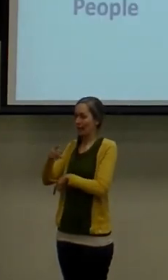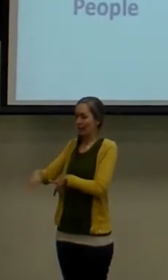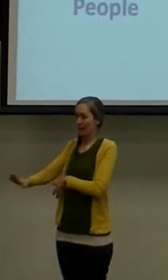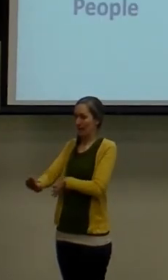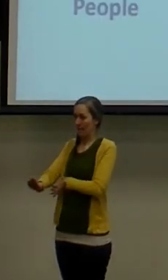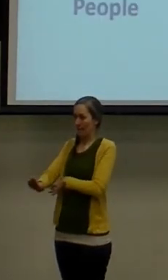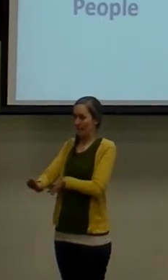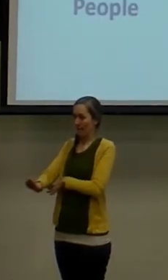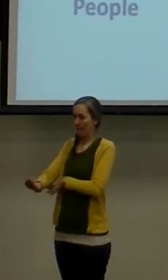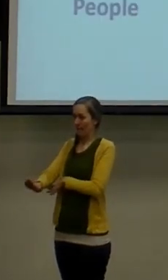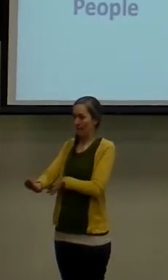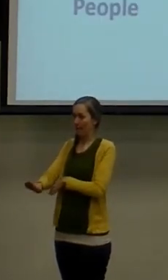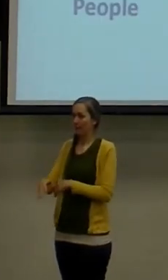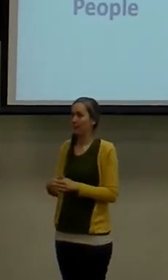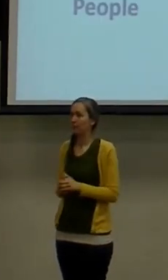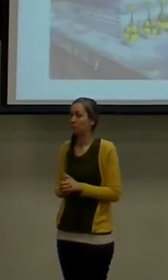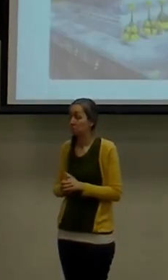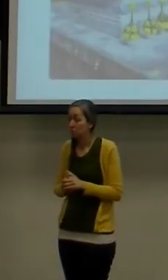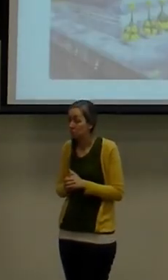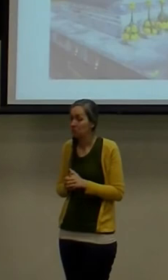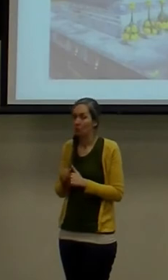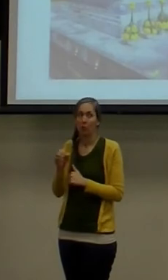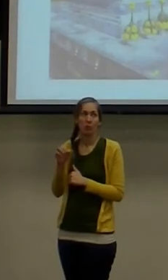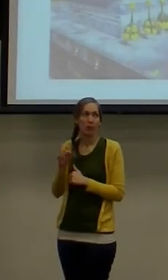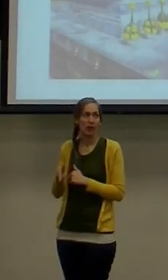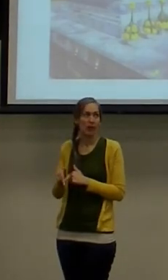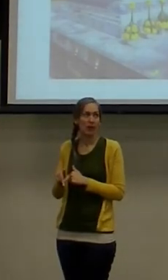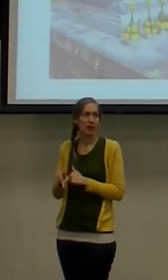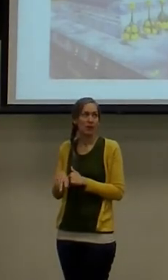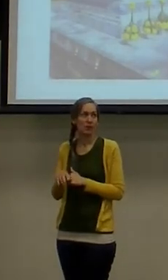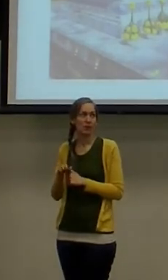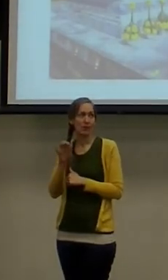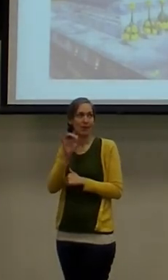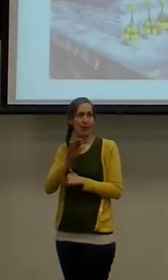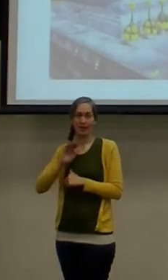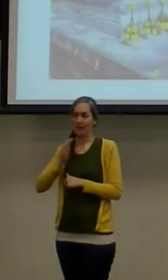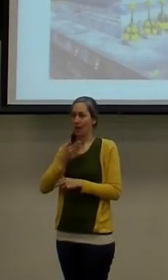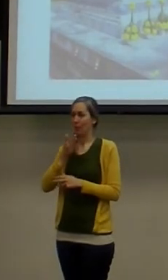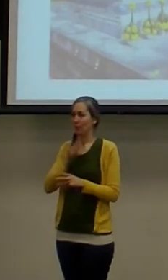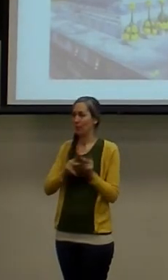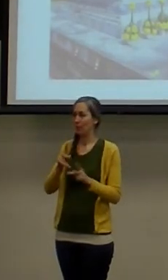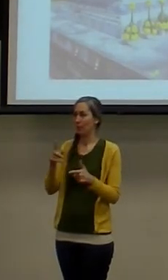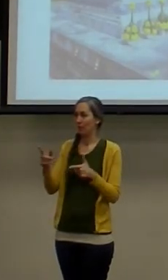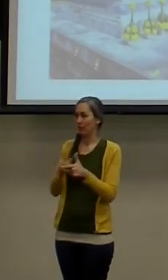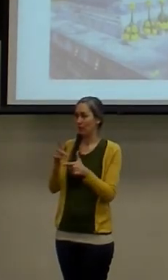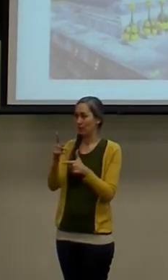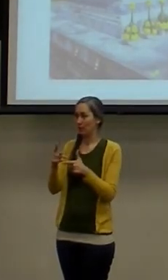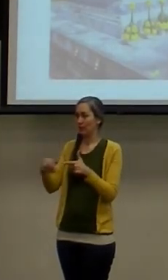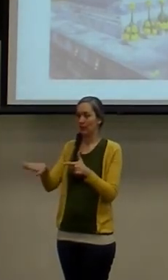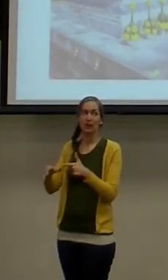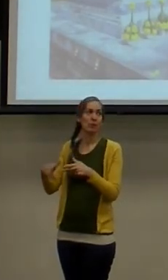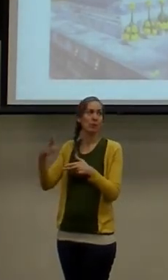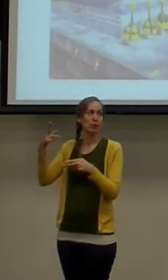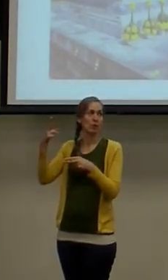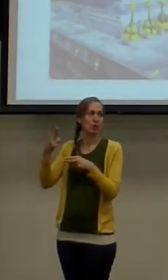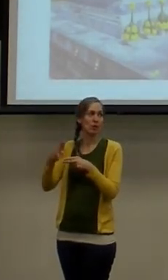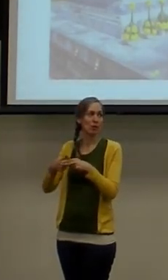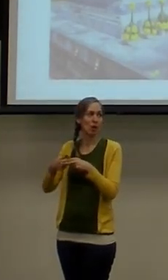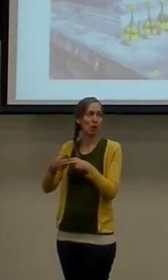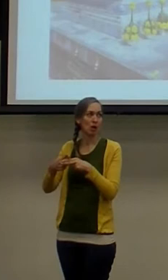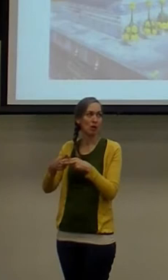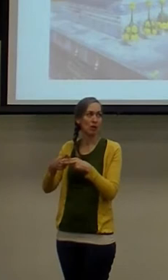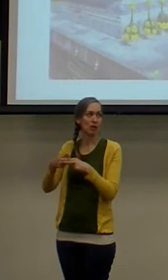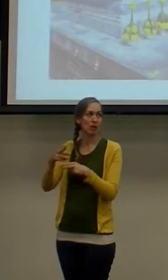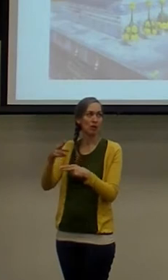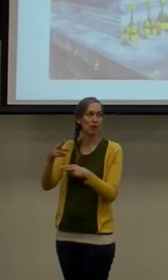Okay, that's our people right there. The first kingdom was called Sukhothai. The second